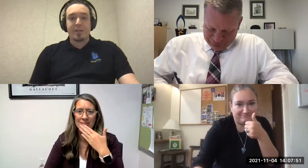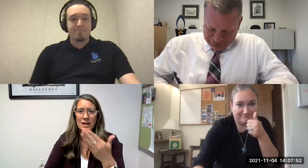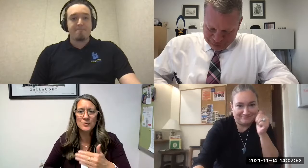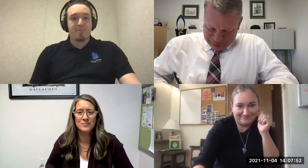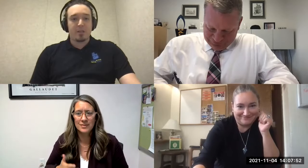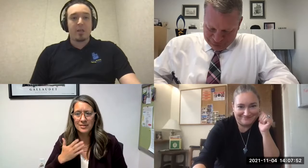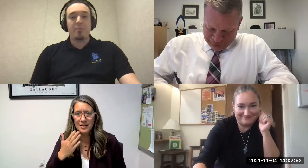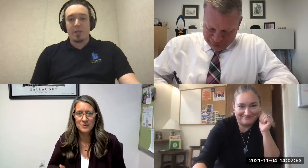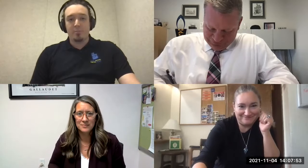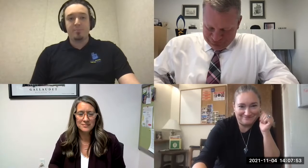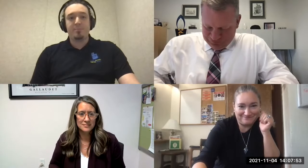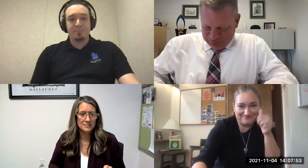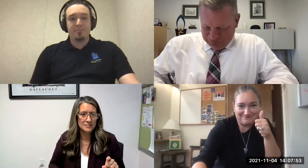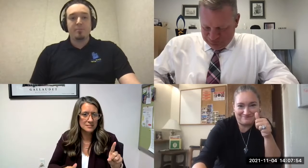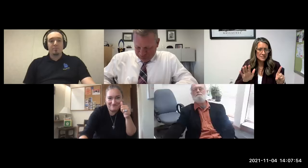State. Okay, thank you.